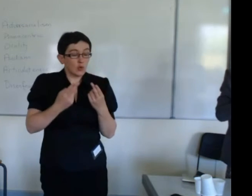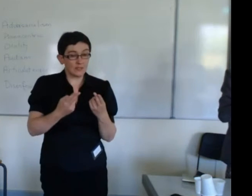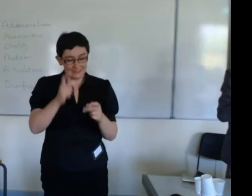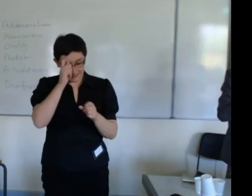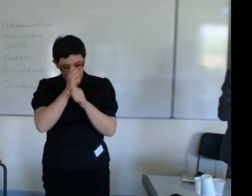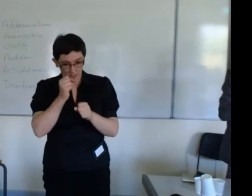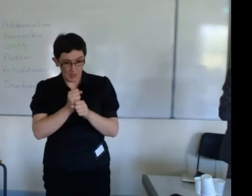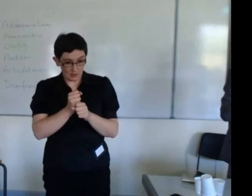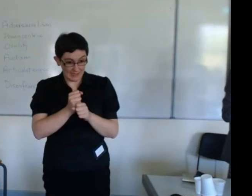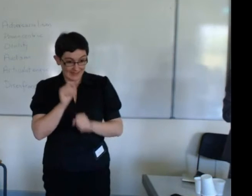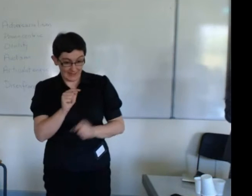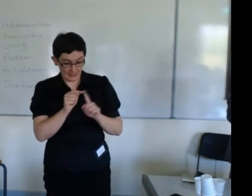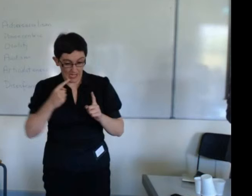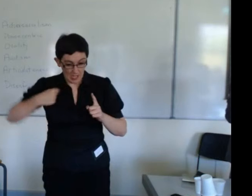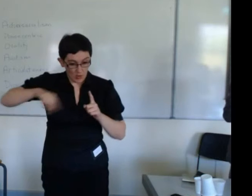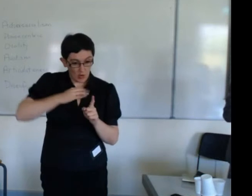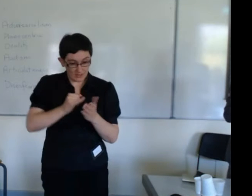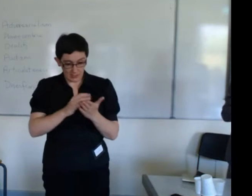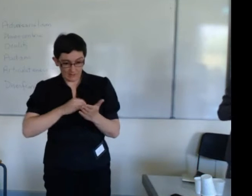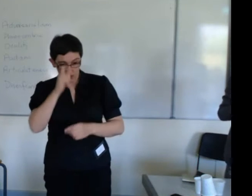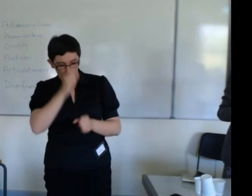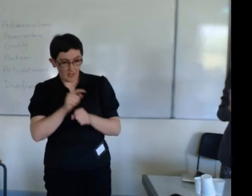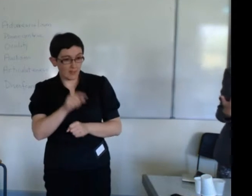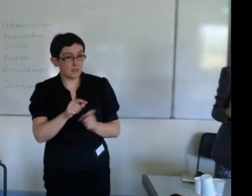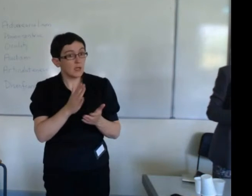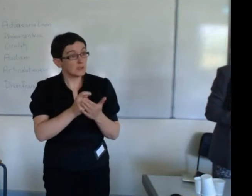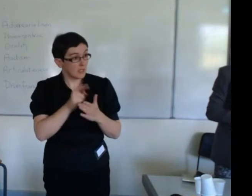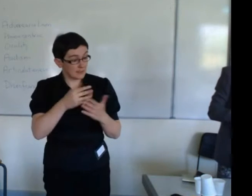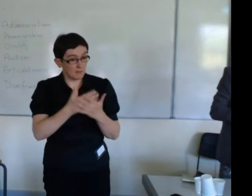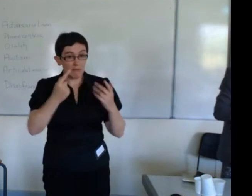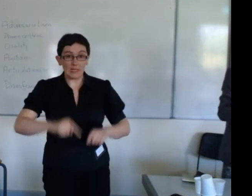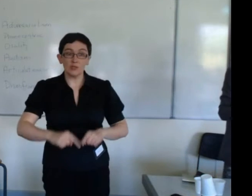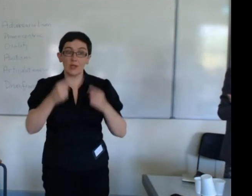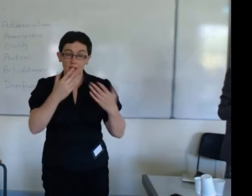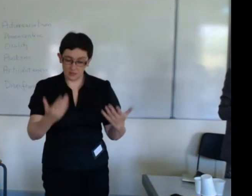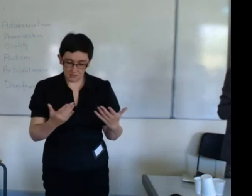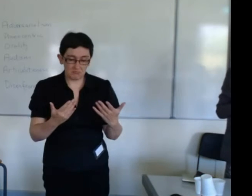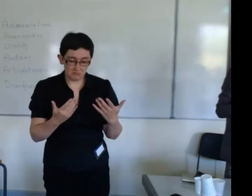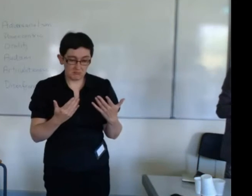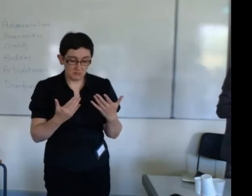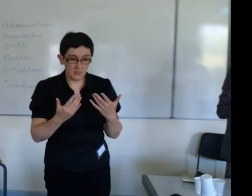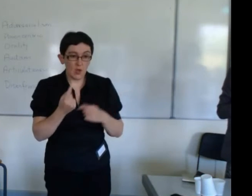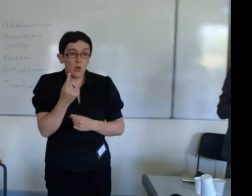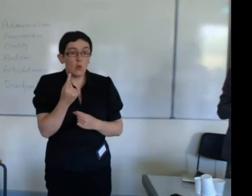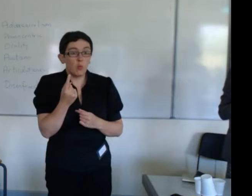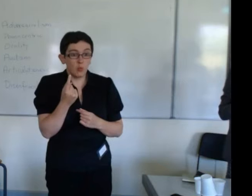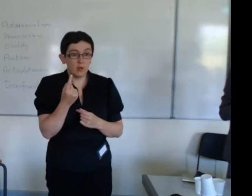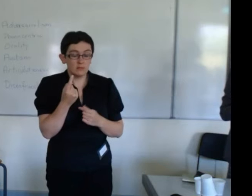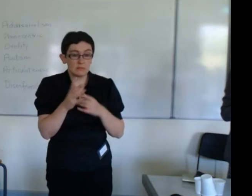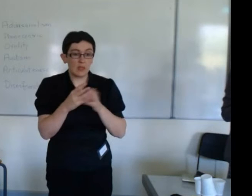as an organisation. And that's sometimes really challenging because, for example, one of the things that we would be quite not